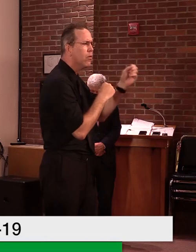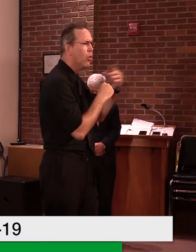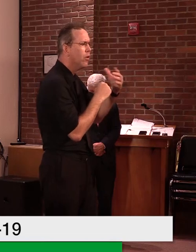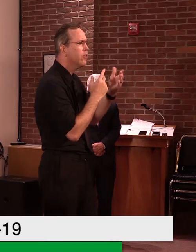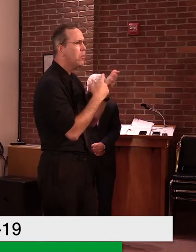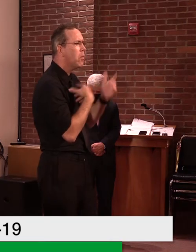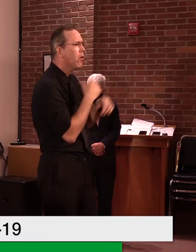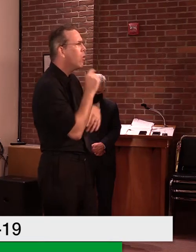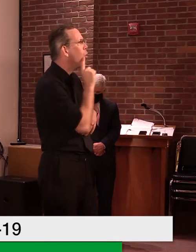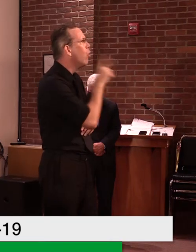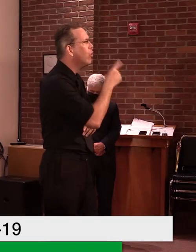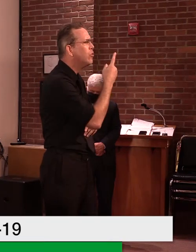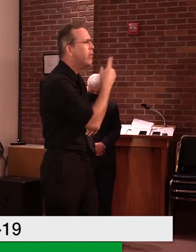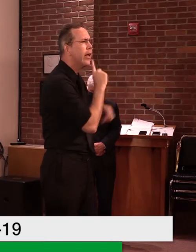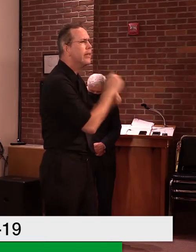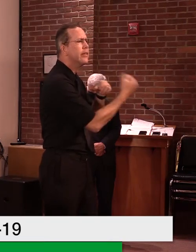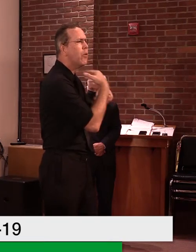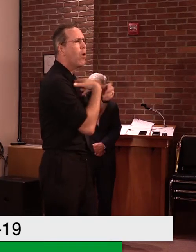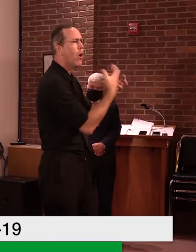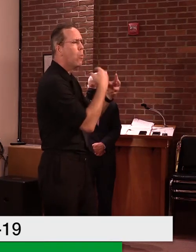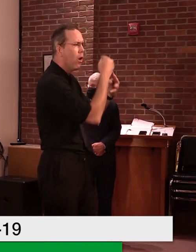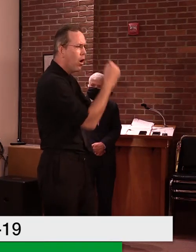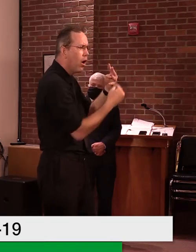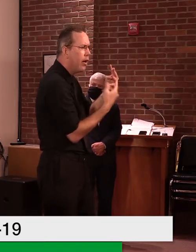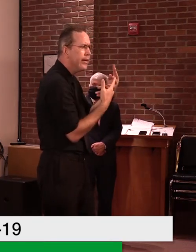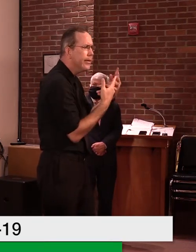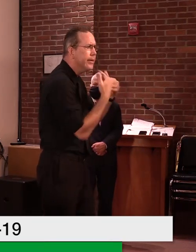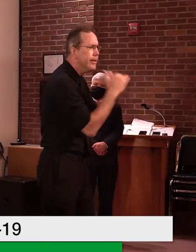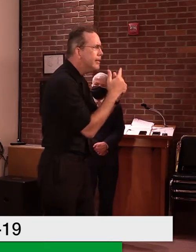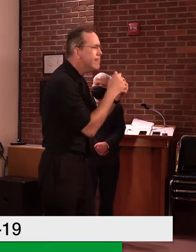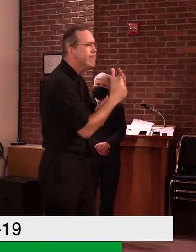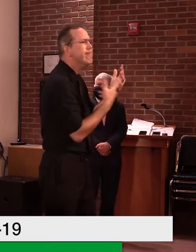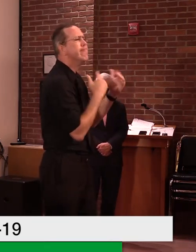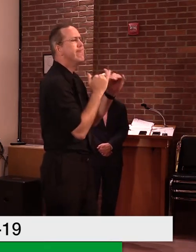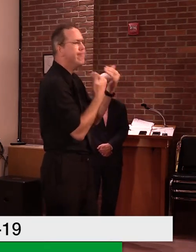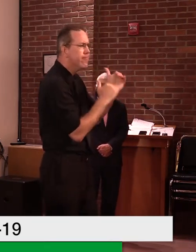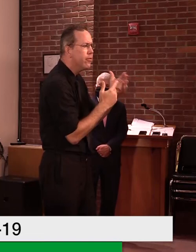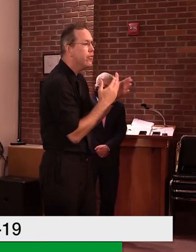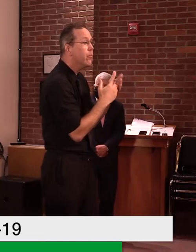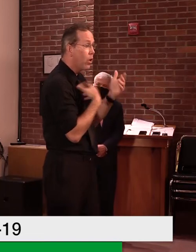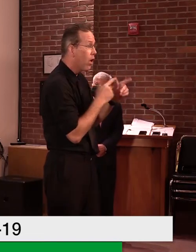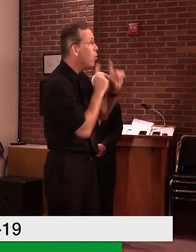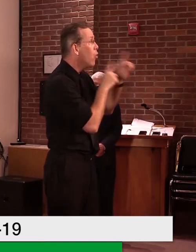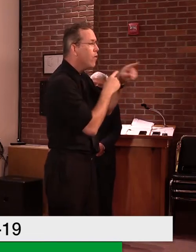piece. Okay, great. Thank you very much, all of you.